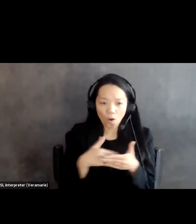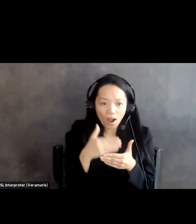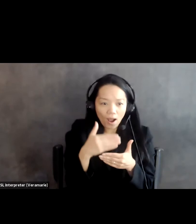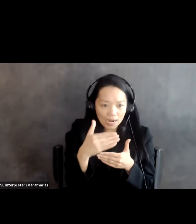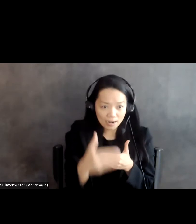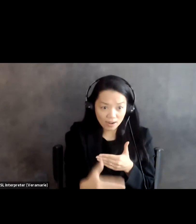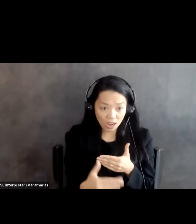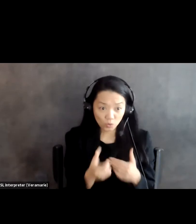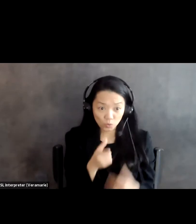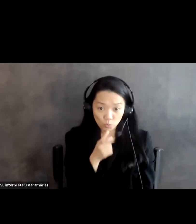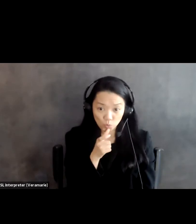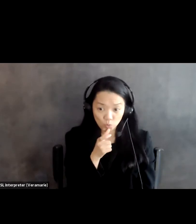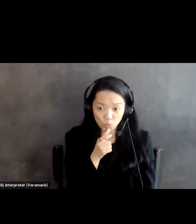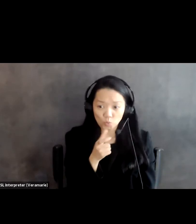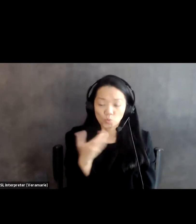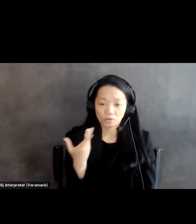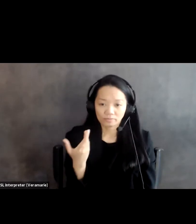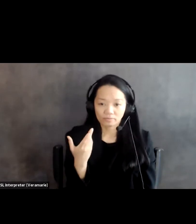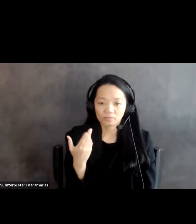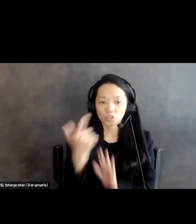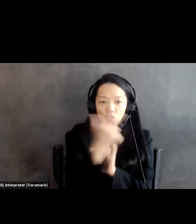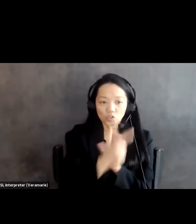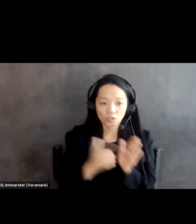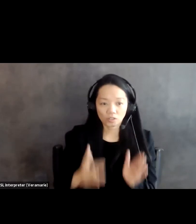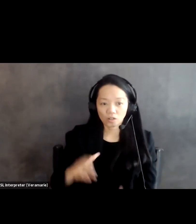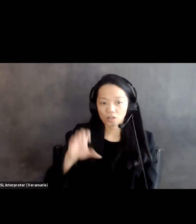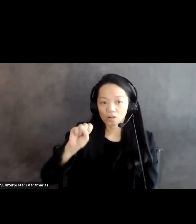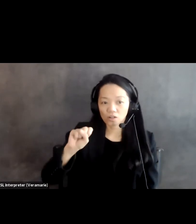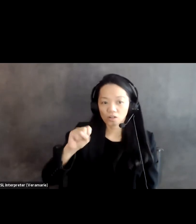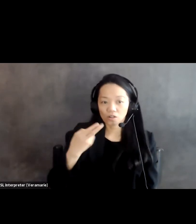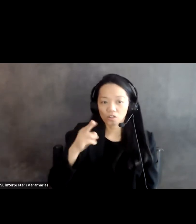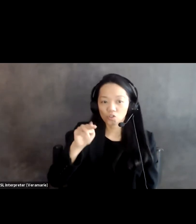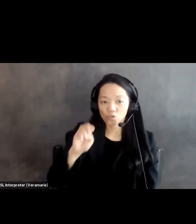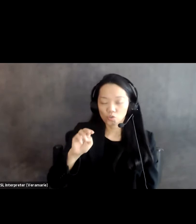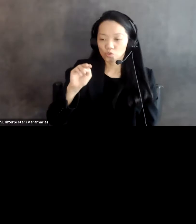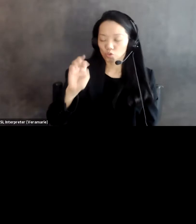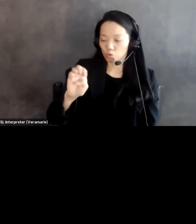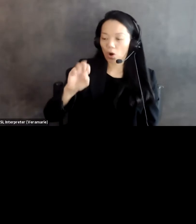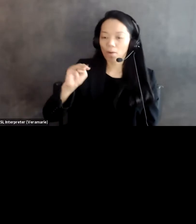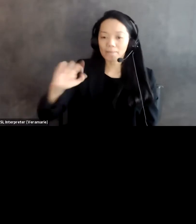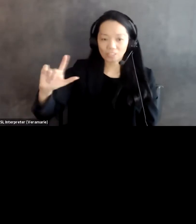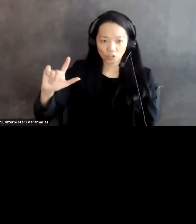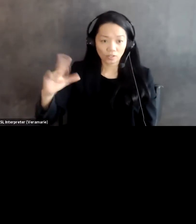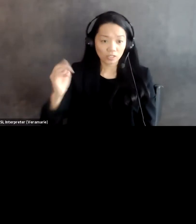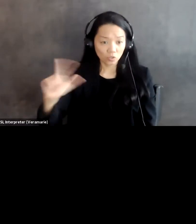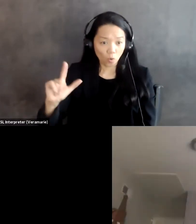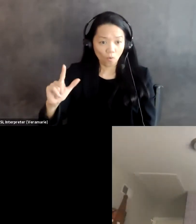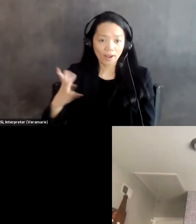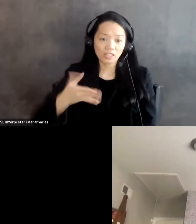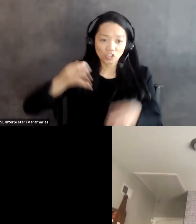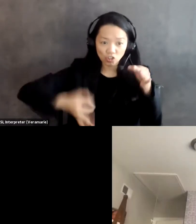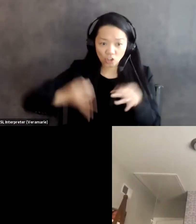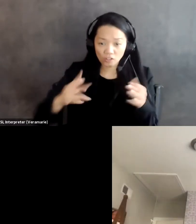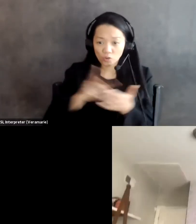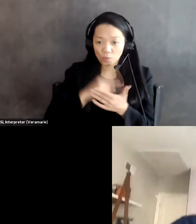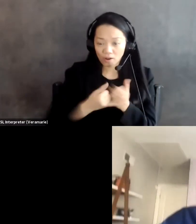next is attorney Sharon Mitchell. Sharon Mitchell joined the Illinois Justice Project in